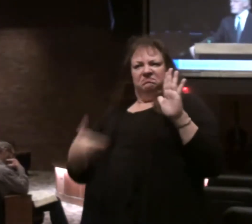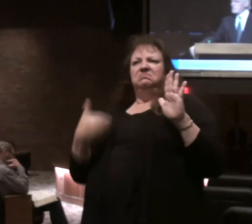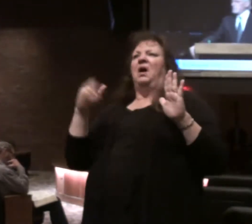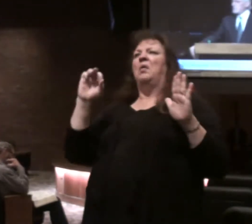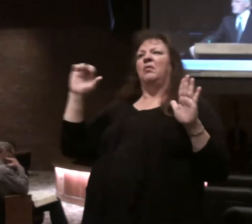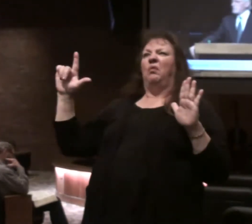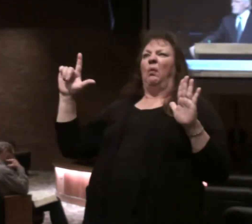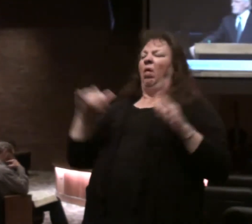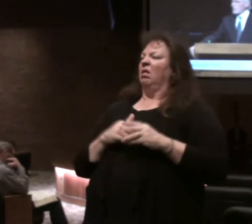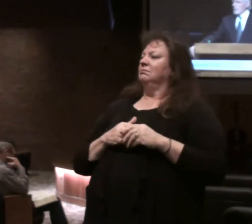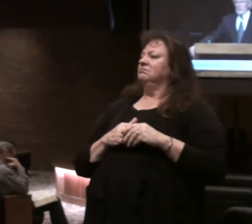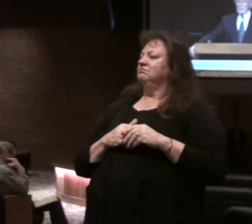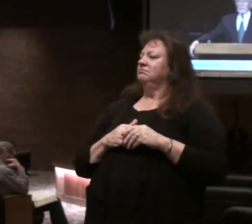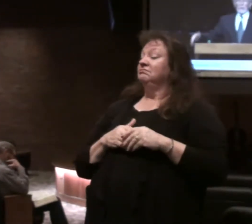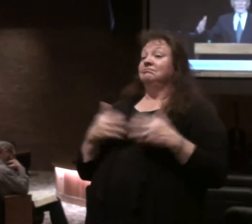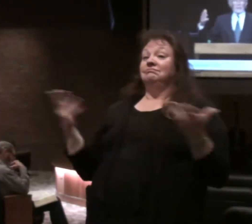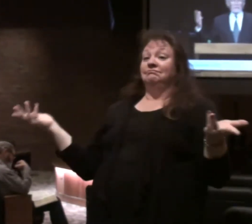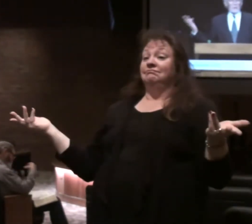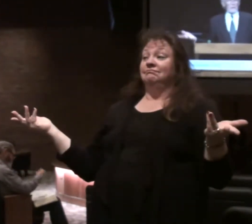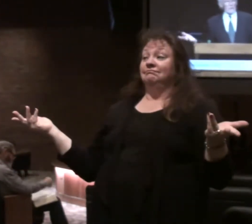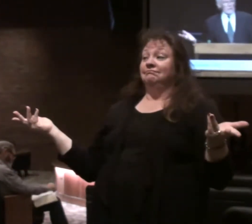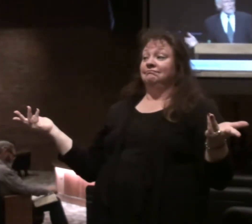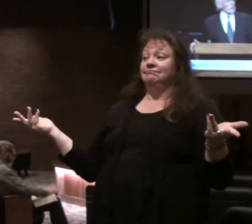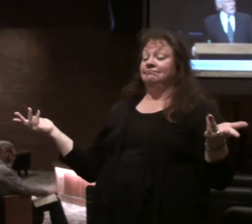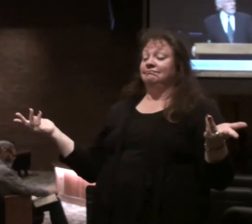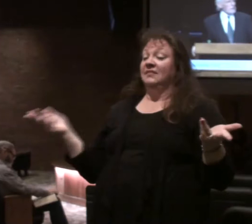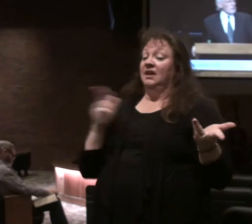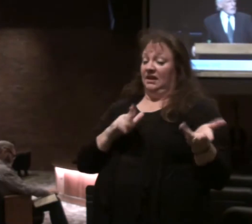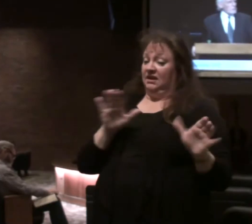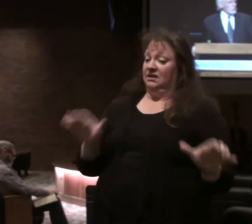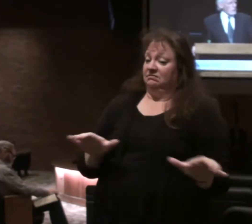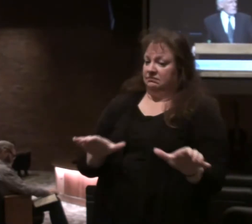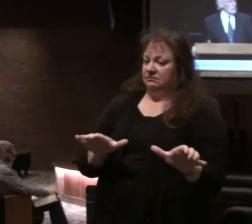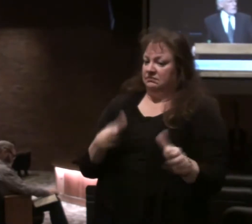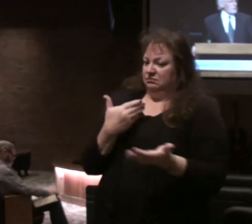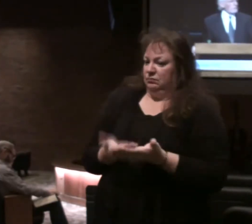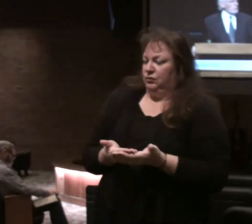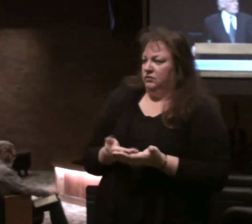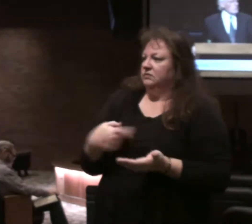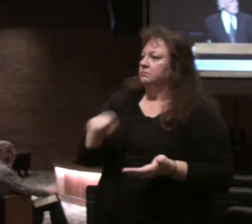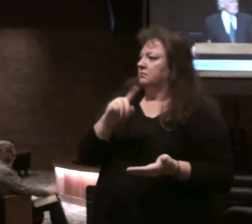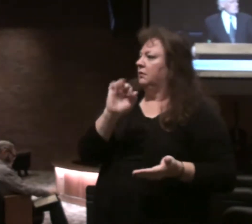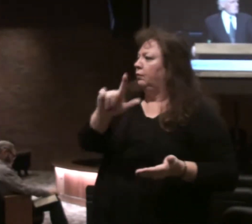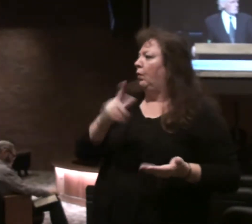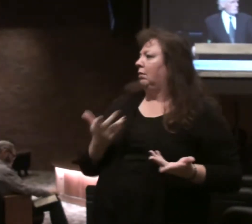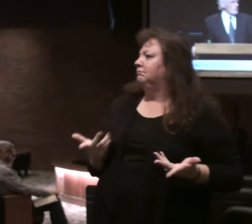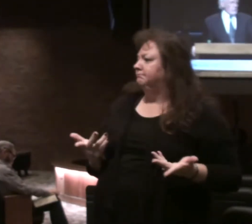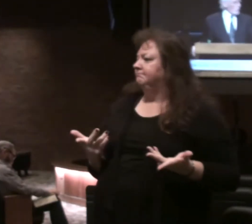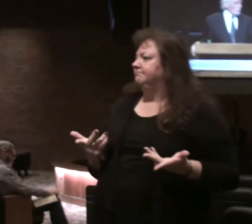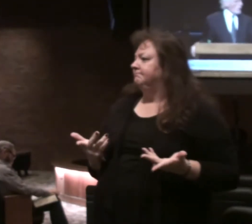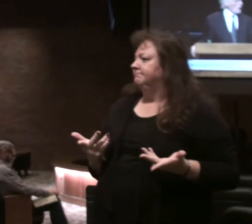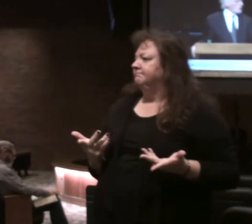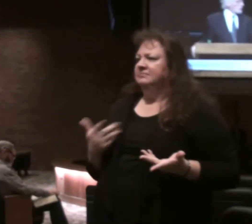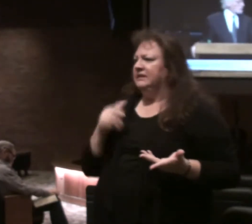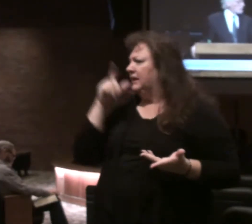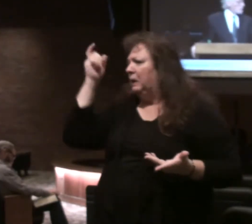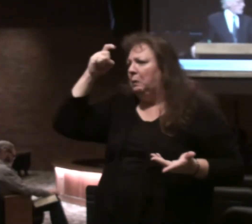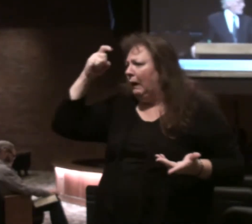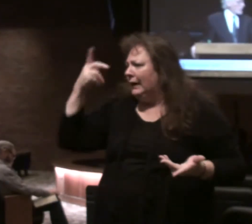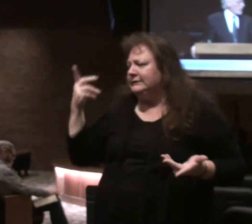fool. I mean, what he's saying is, this conduct demonstrates that he's a fool. It's not